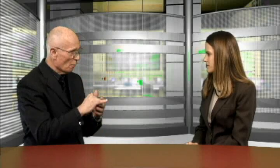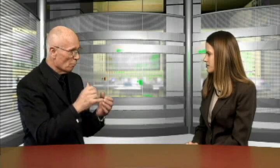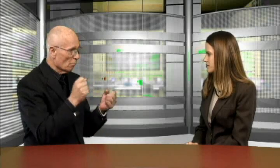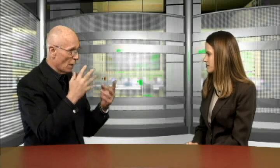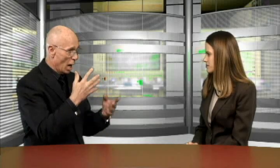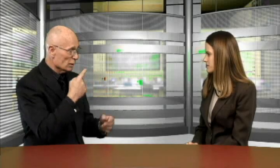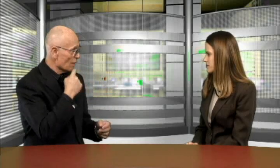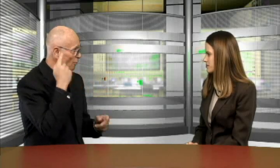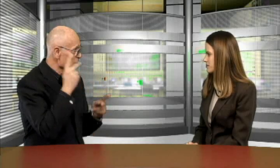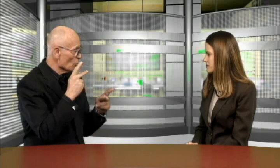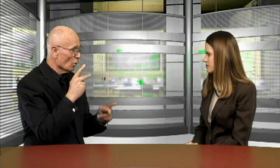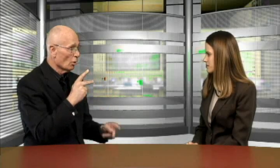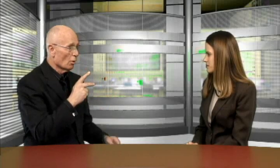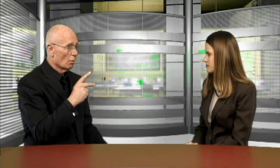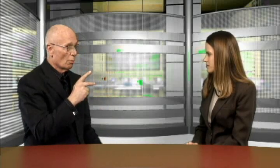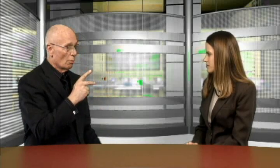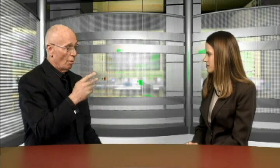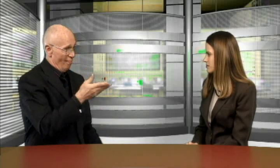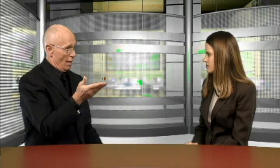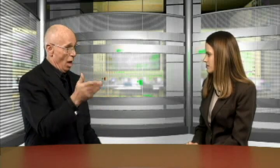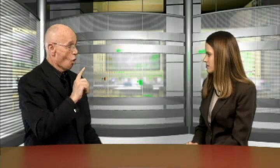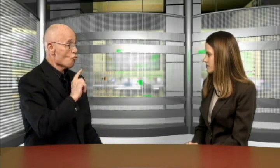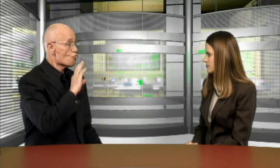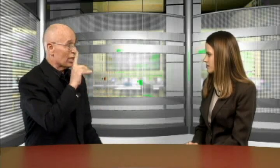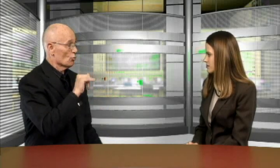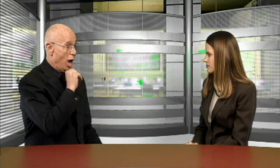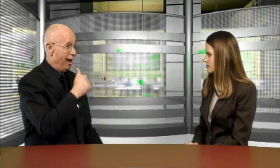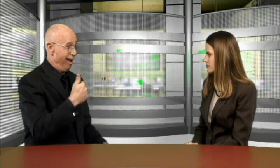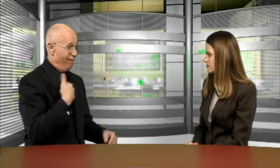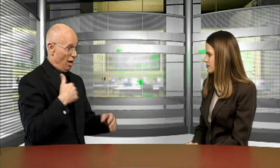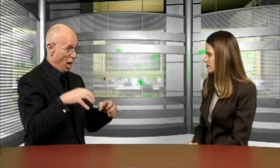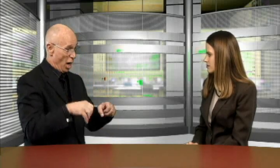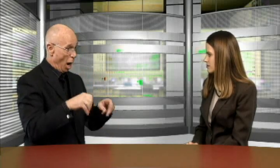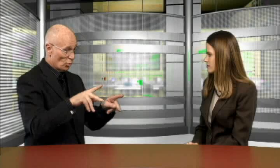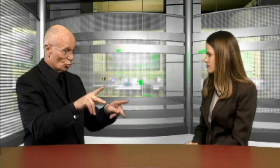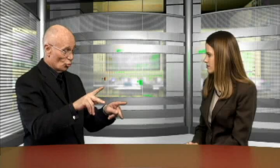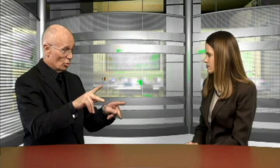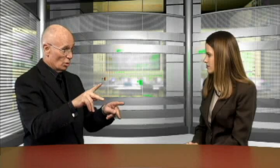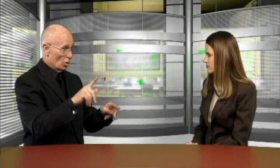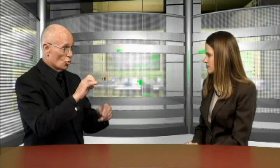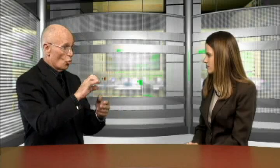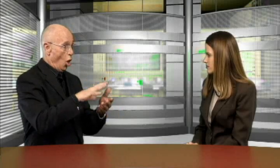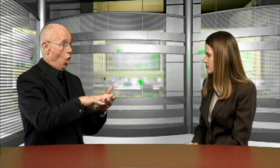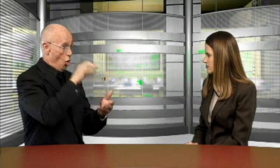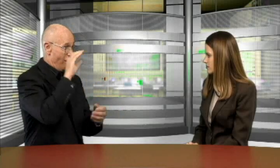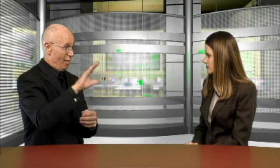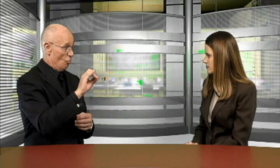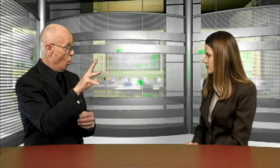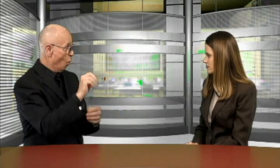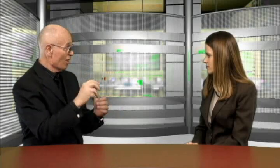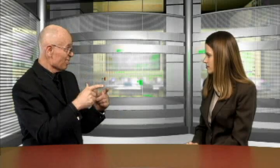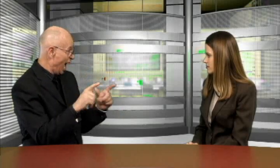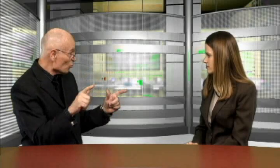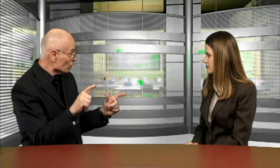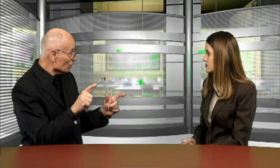you think that many of the deaf people there really don't have an opportunity to learn their own